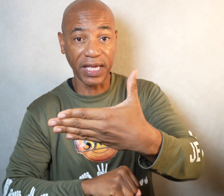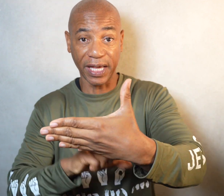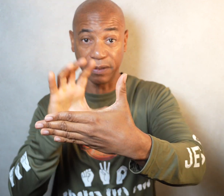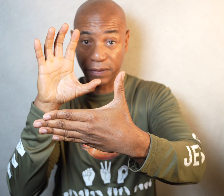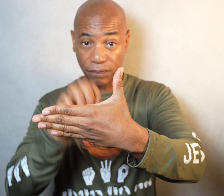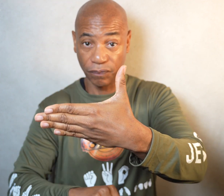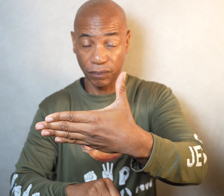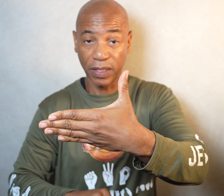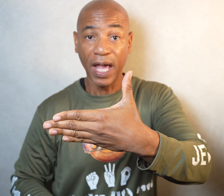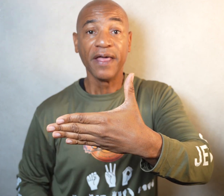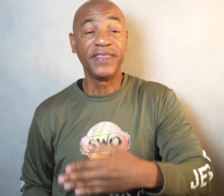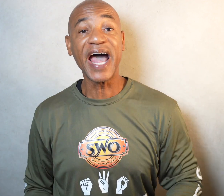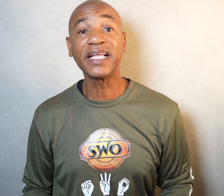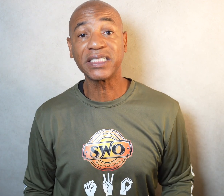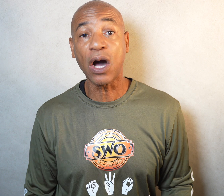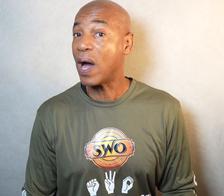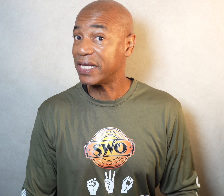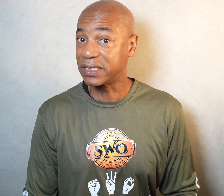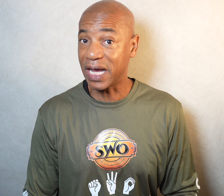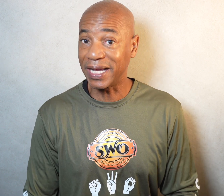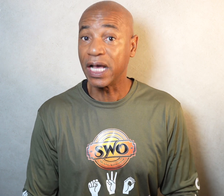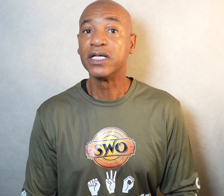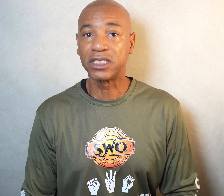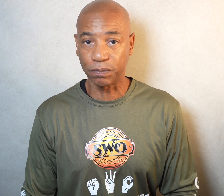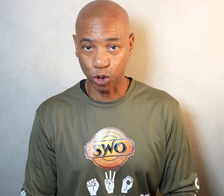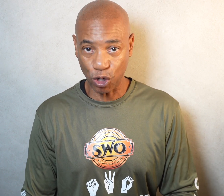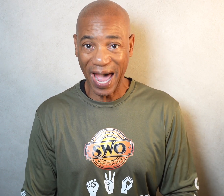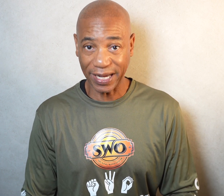again. That is how I sign subtract.